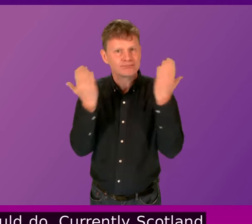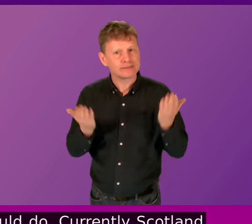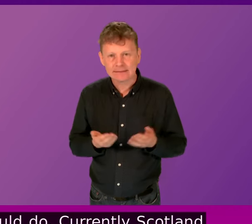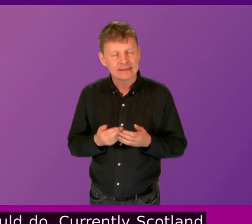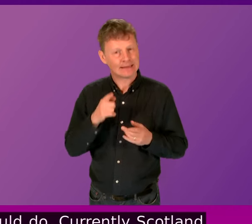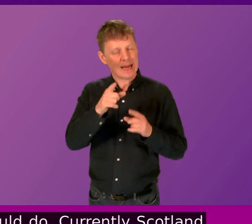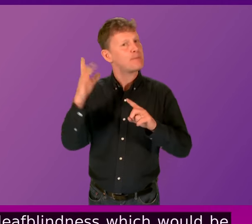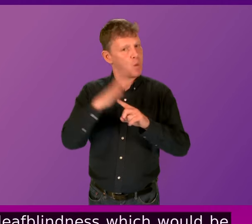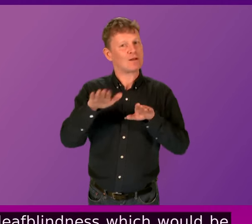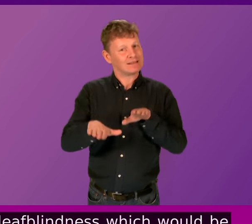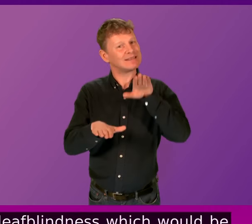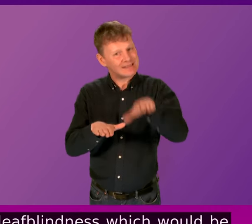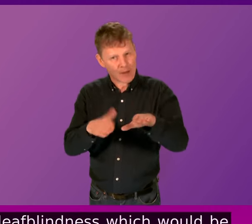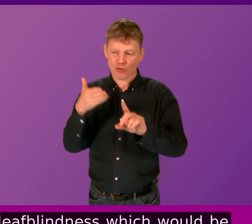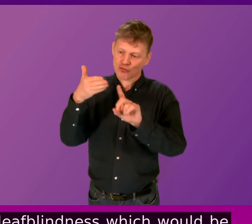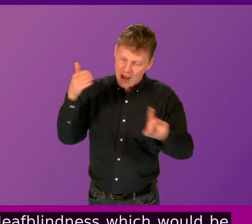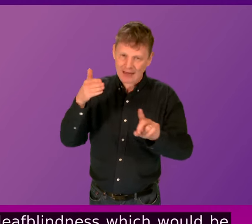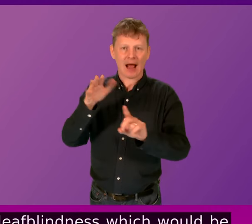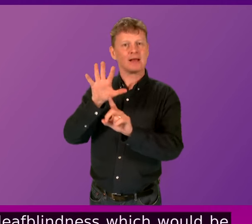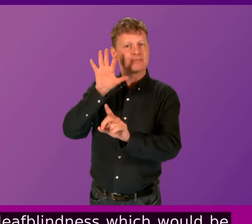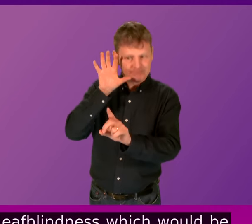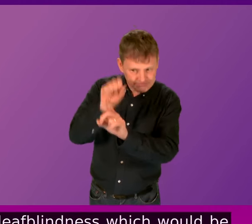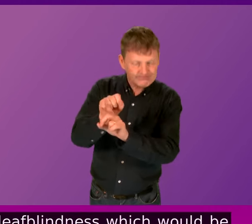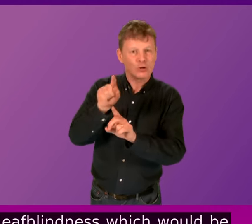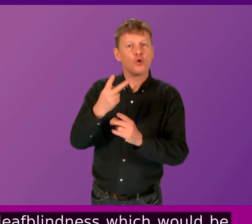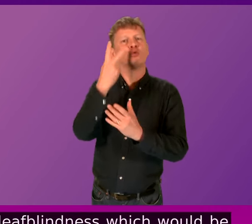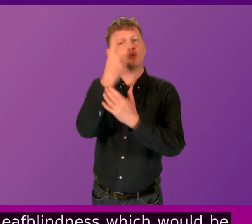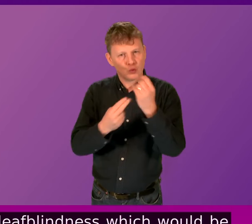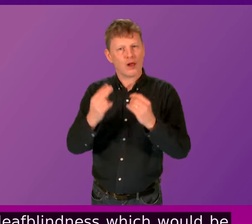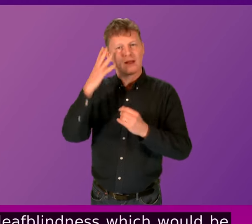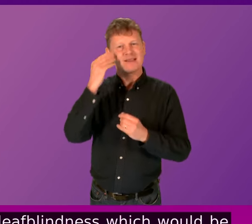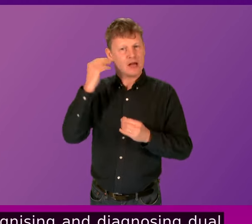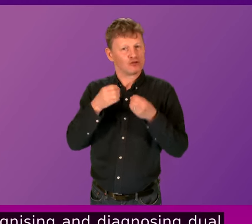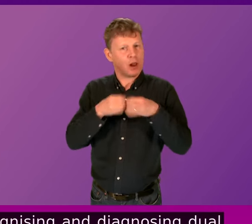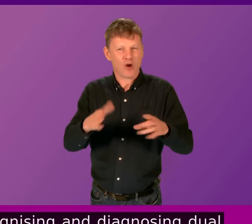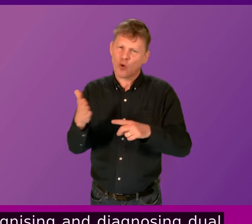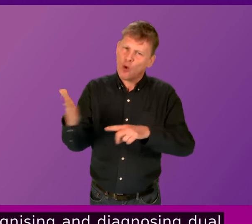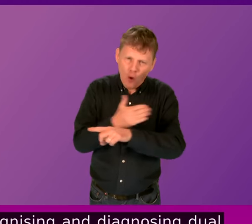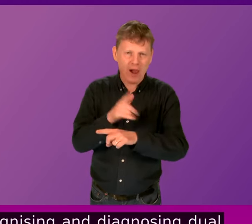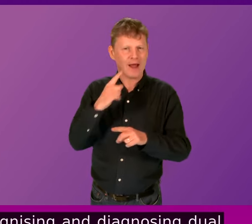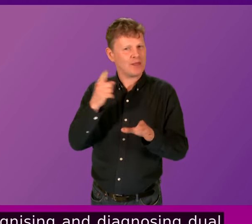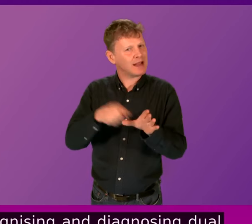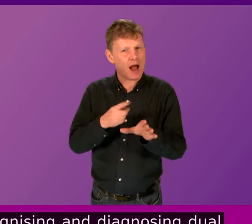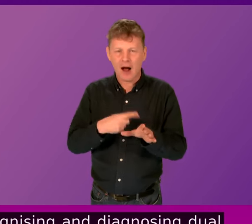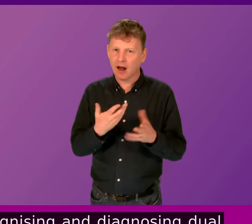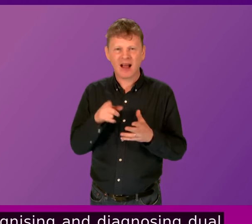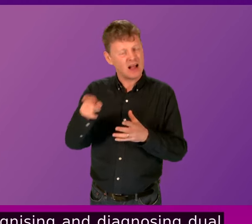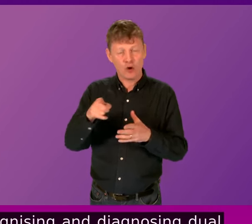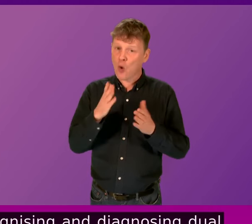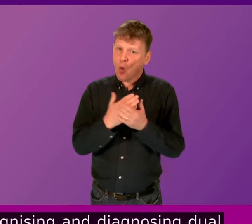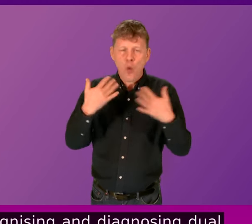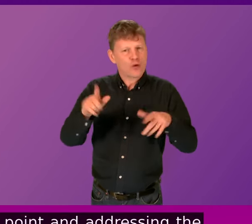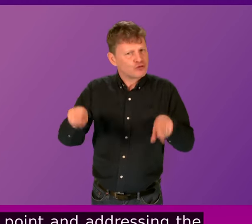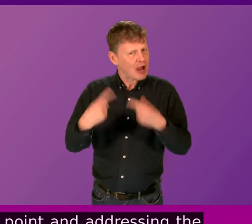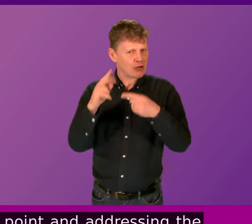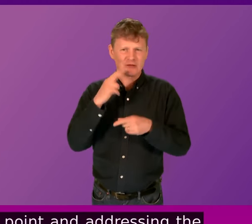towards recognising and diagnosing dual sensory loss at the earliest point and addressing the unique challenges faced by the deafblind